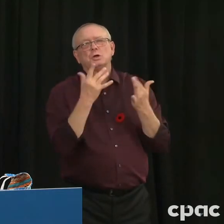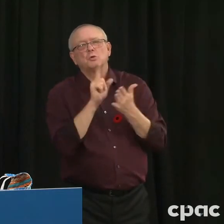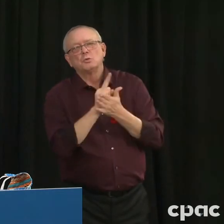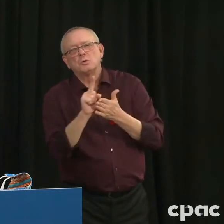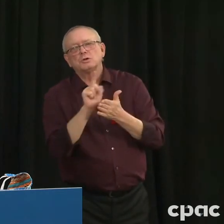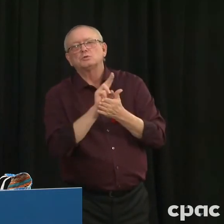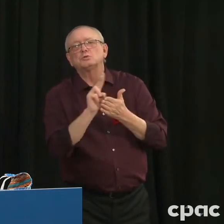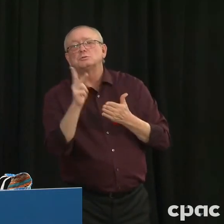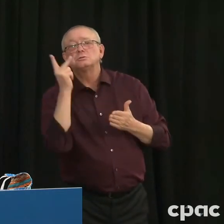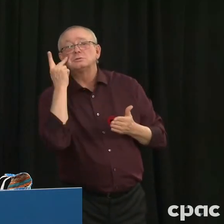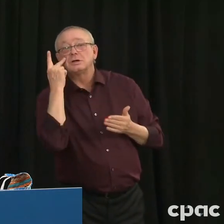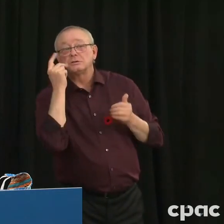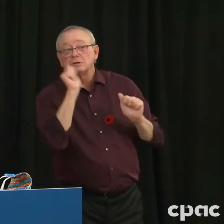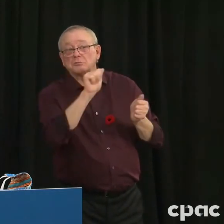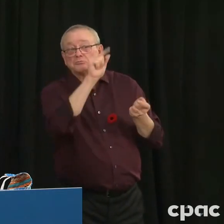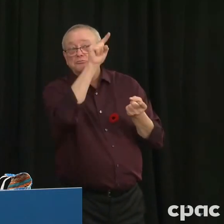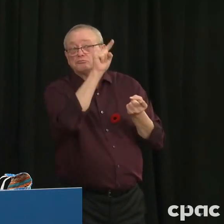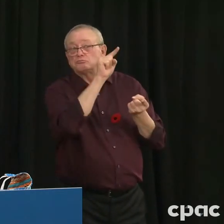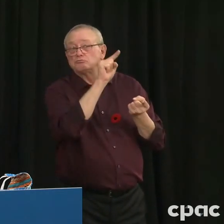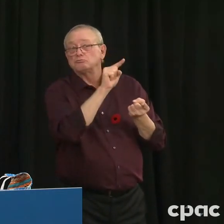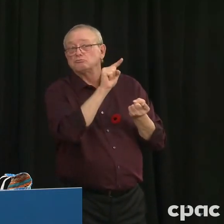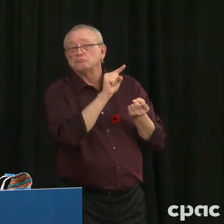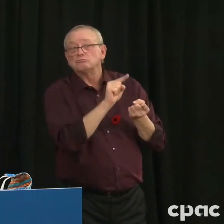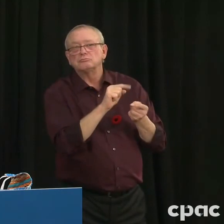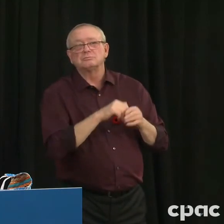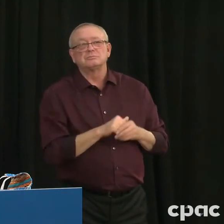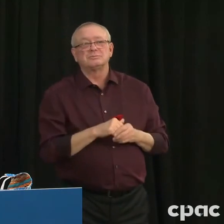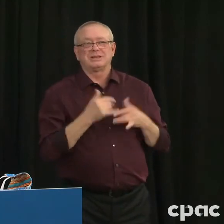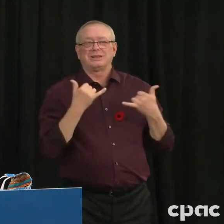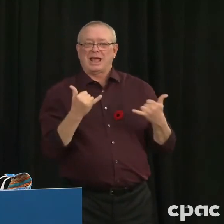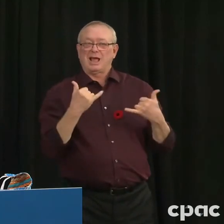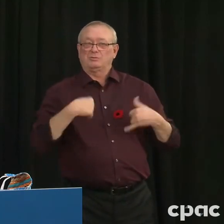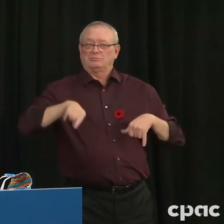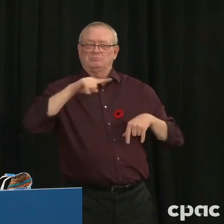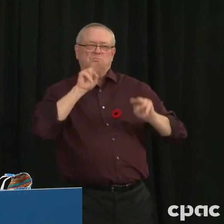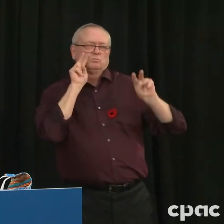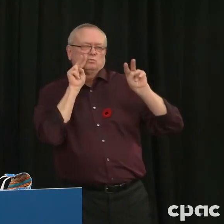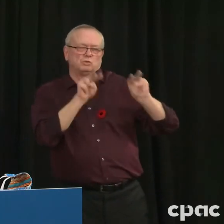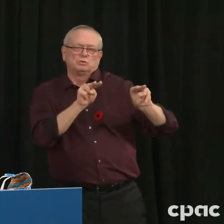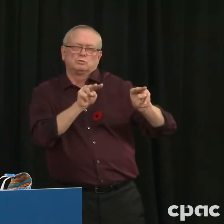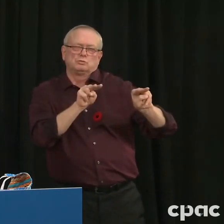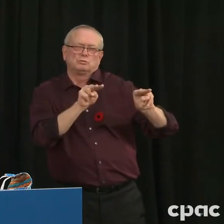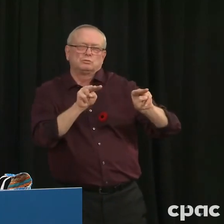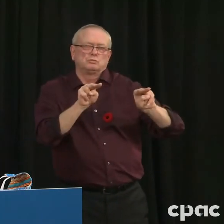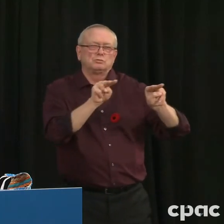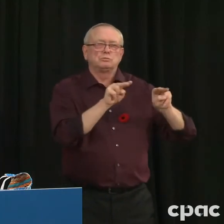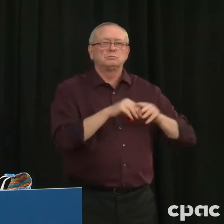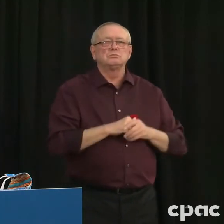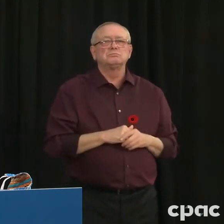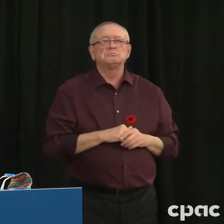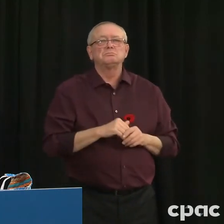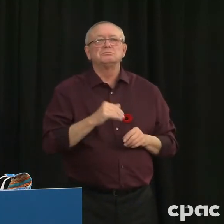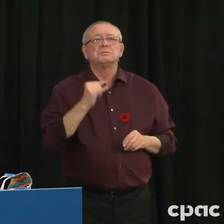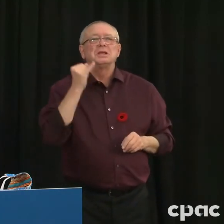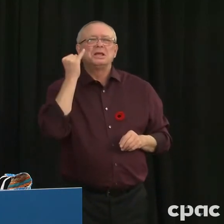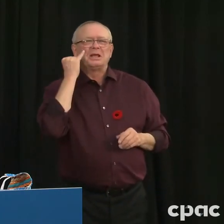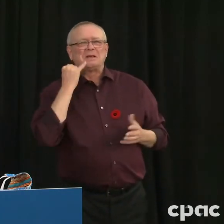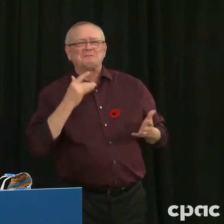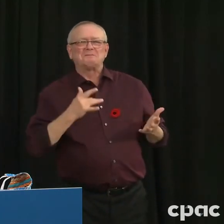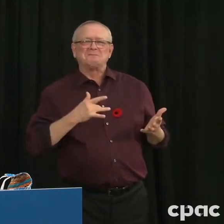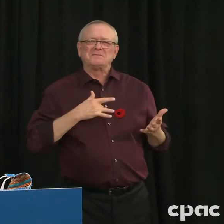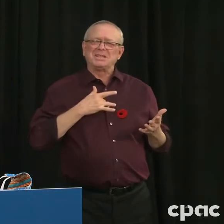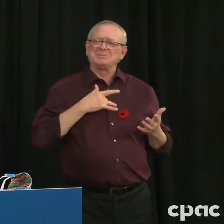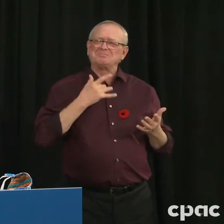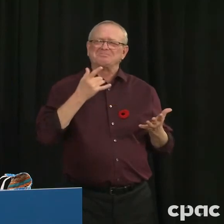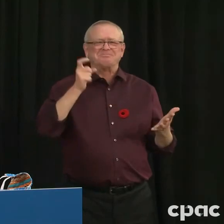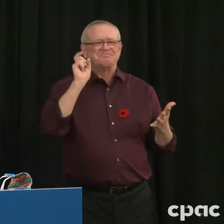assessing measures closely. If needed, we do not need to wait 14 days before recommending additional measures.